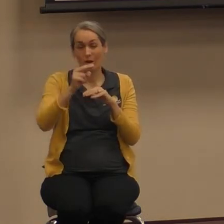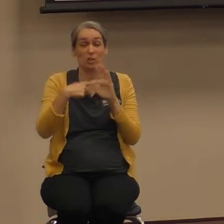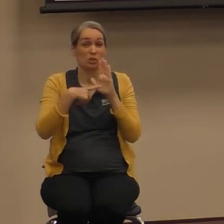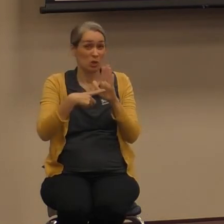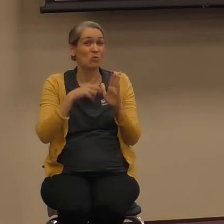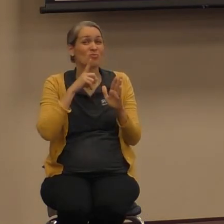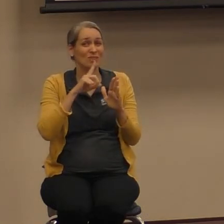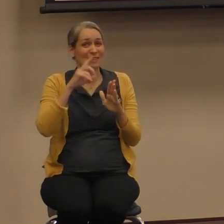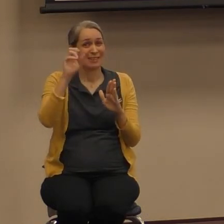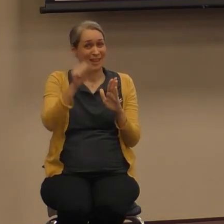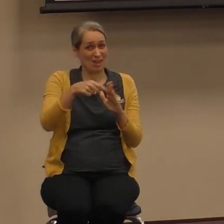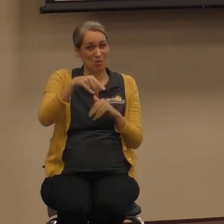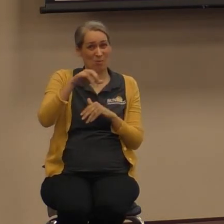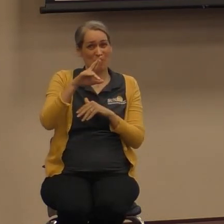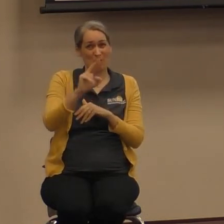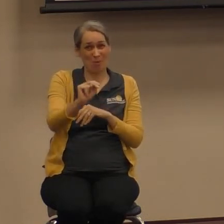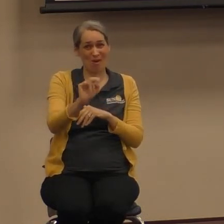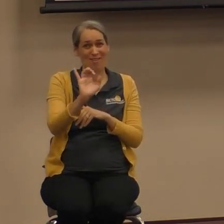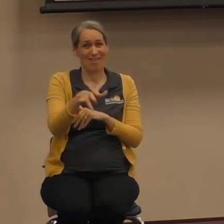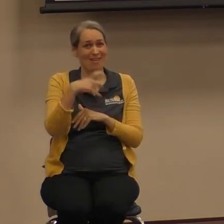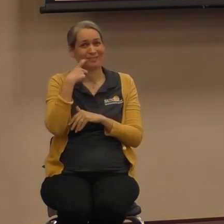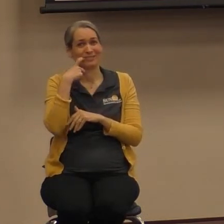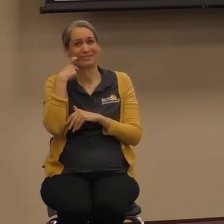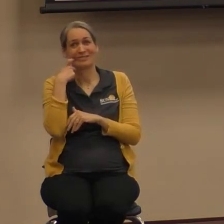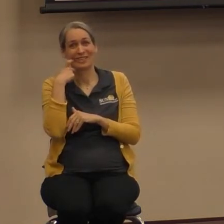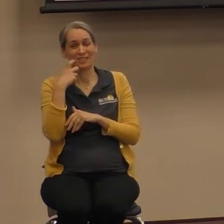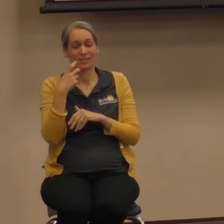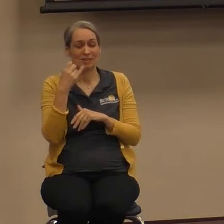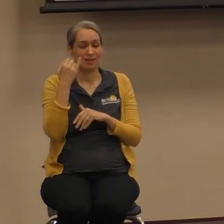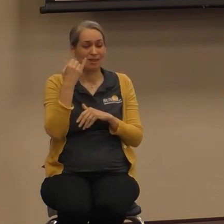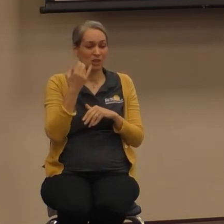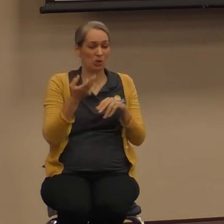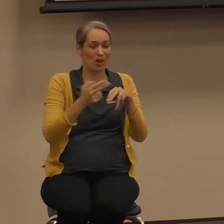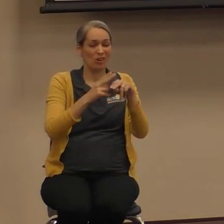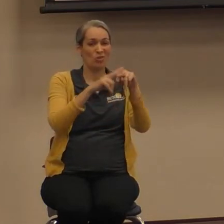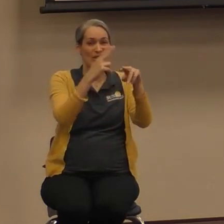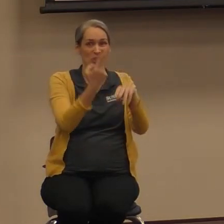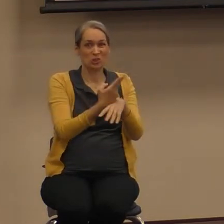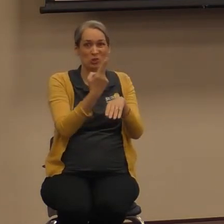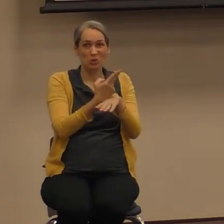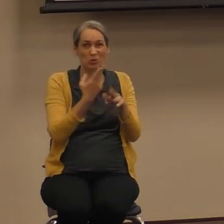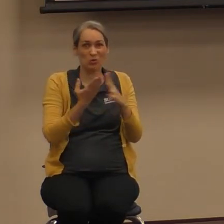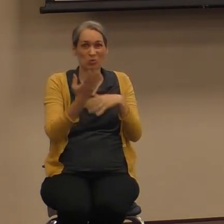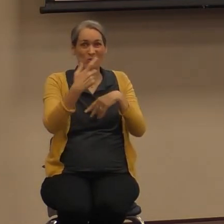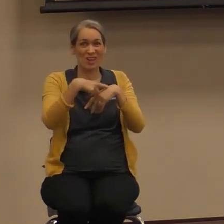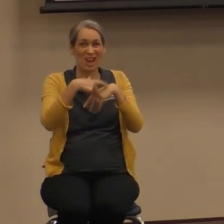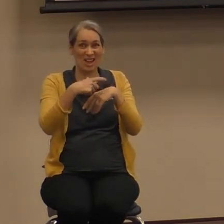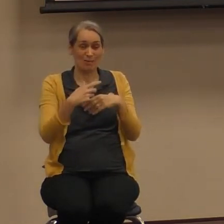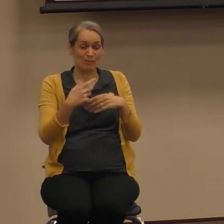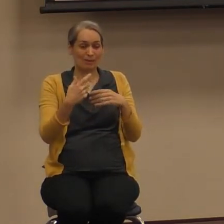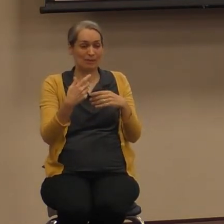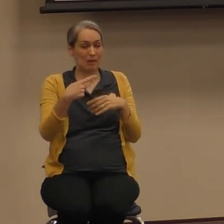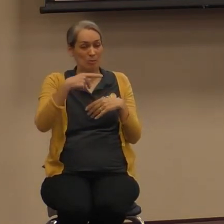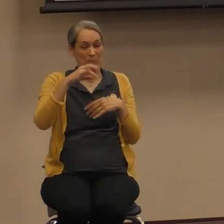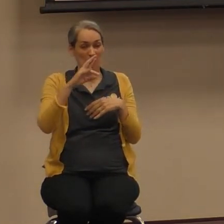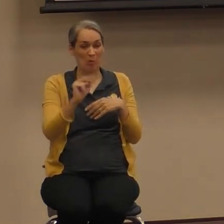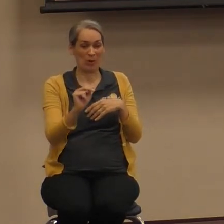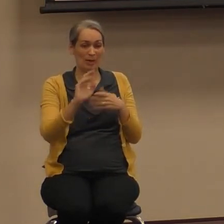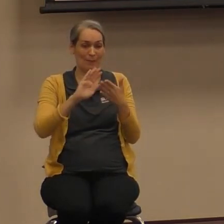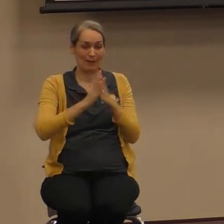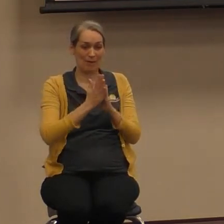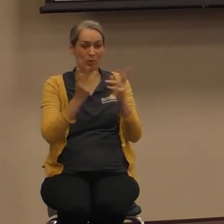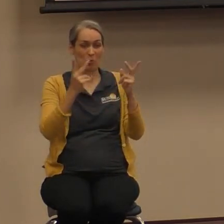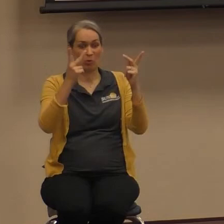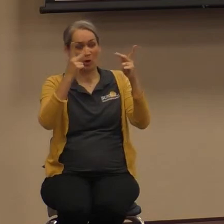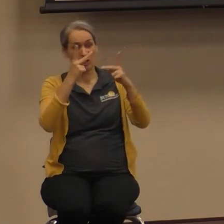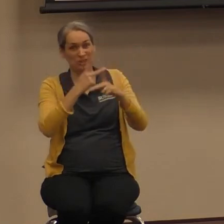Addiction, the markers of addiction, increase in pornography use over time, increase in the intensity of the pornography used. We'll get into this when we show how it affects the brain